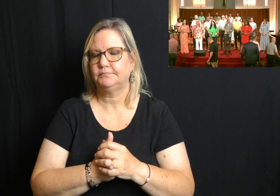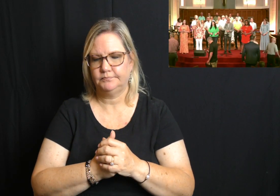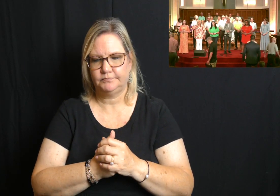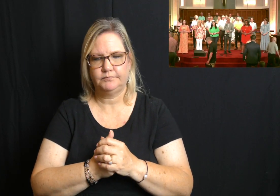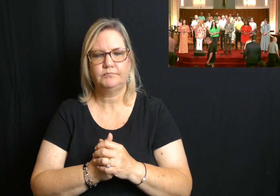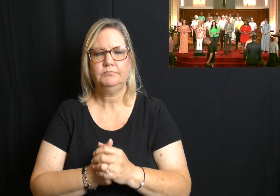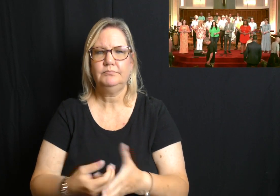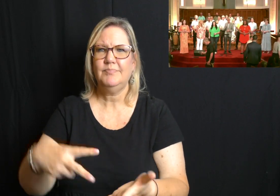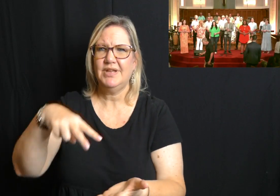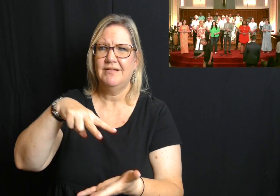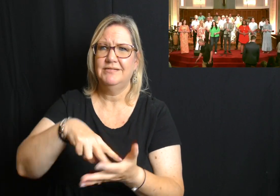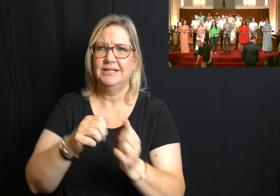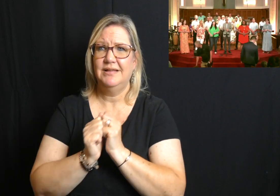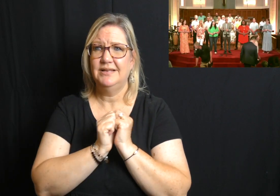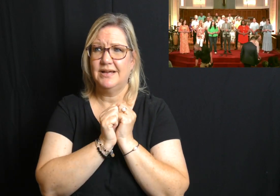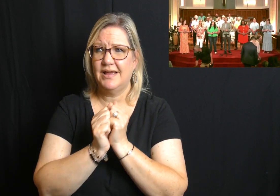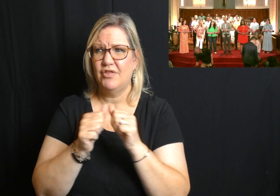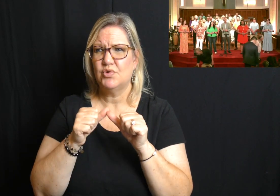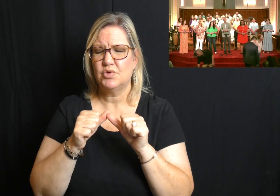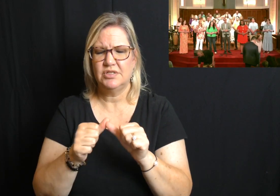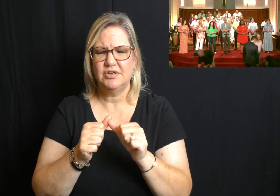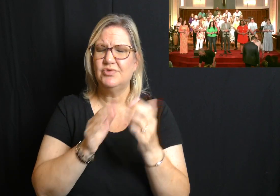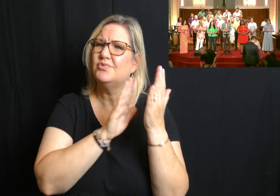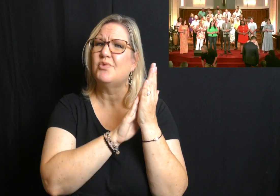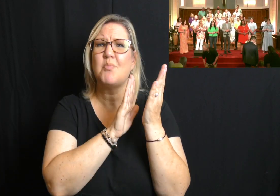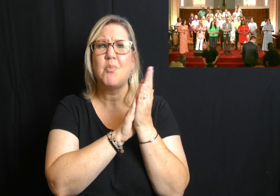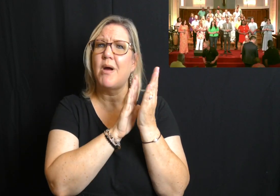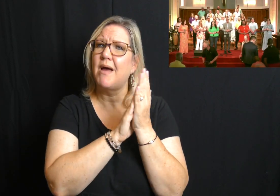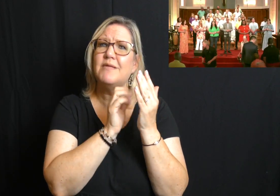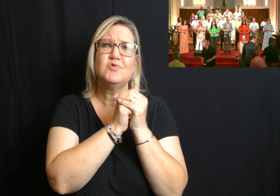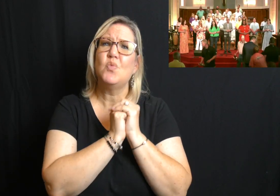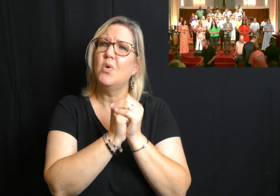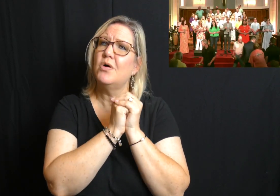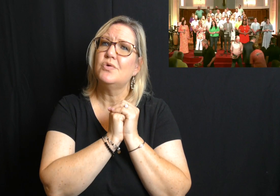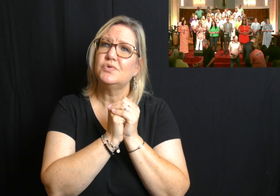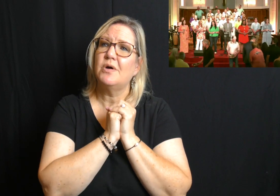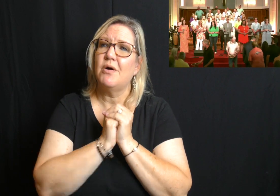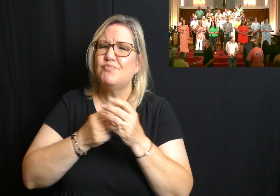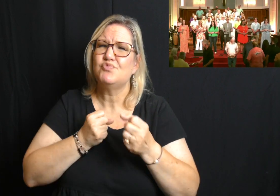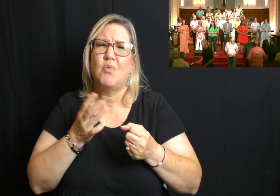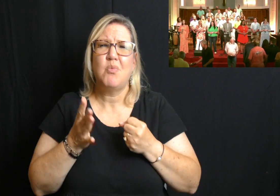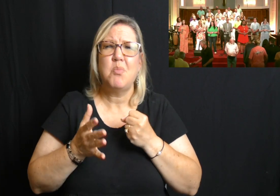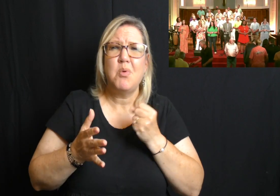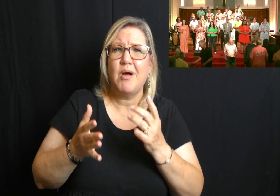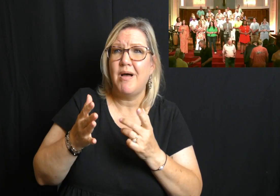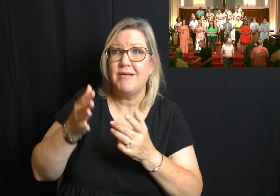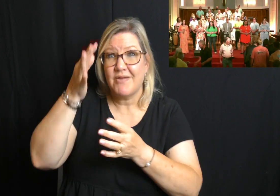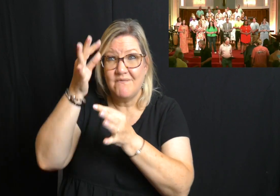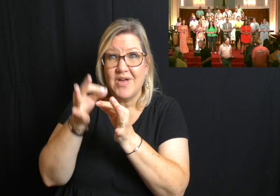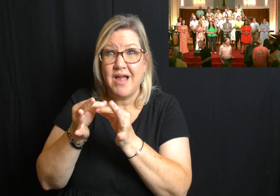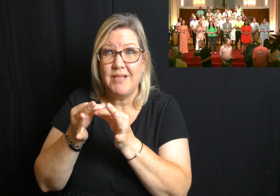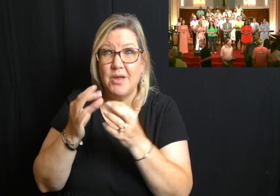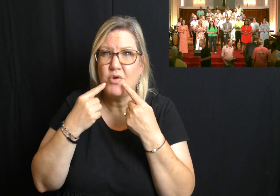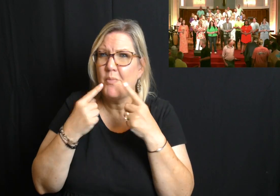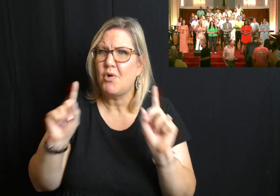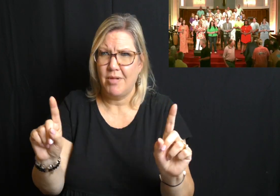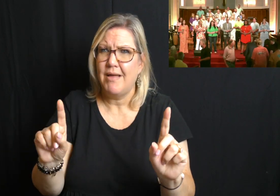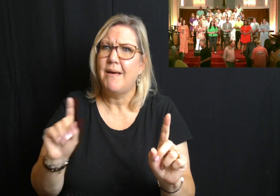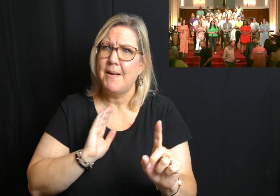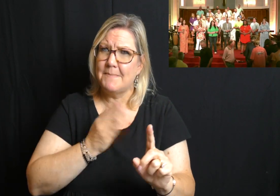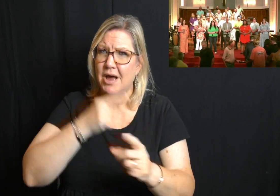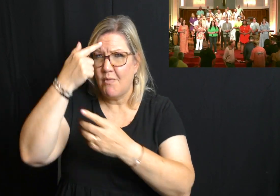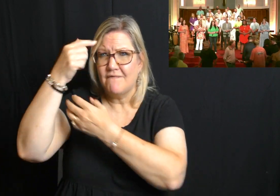And let's stand together and continue to lift our praises and lift our worship, to express our faith, to proclaim our faith in